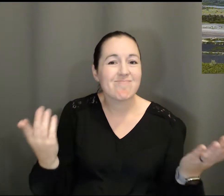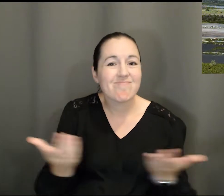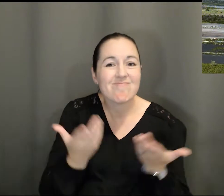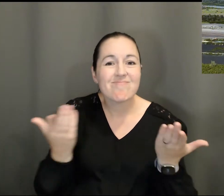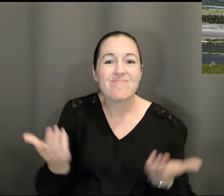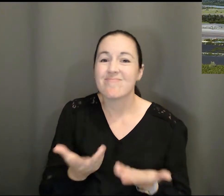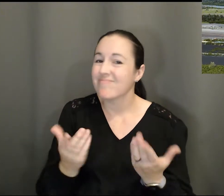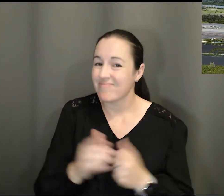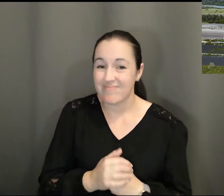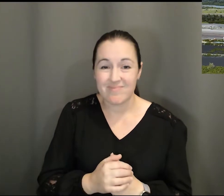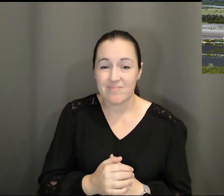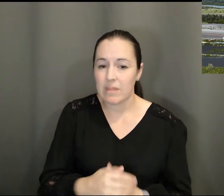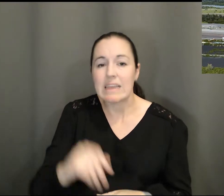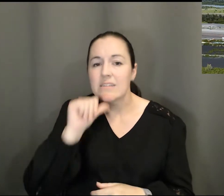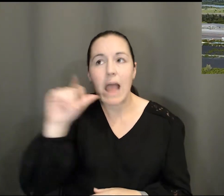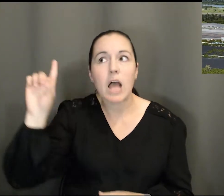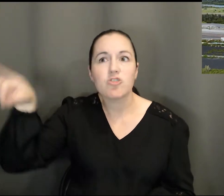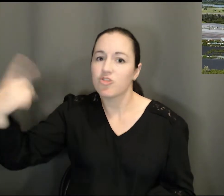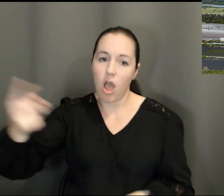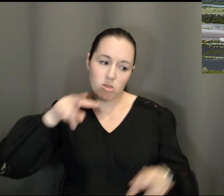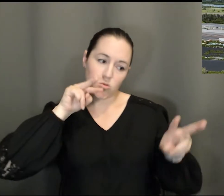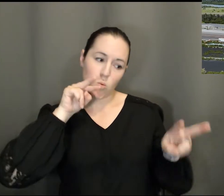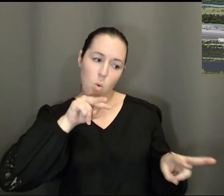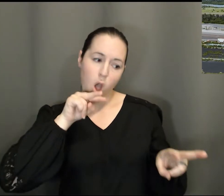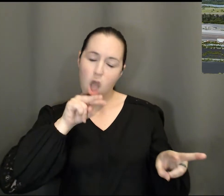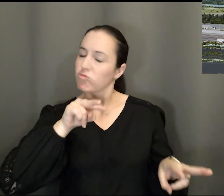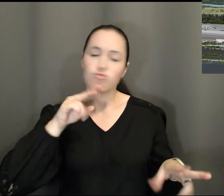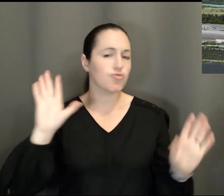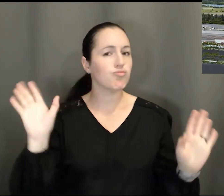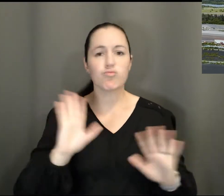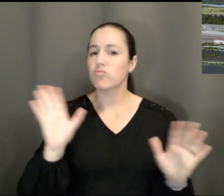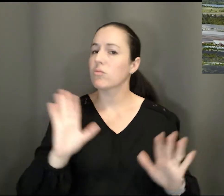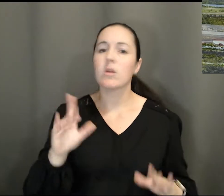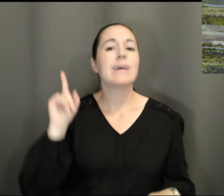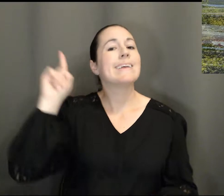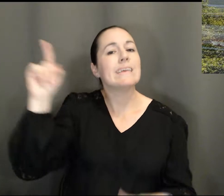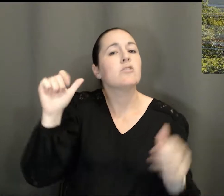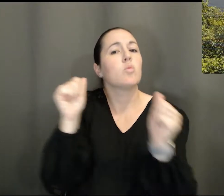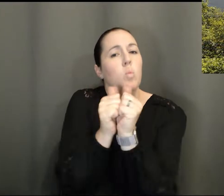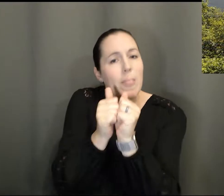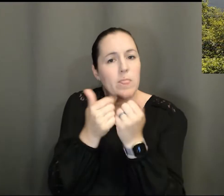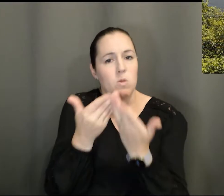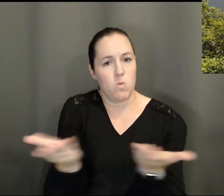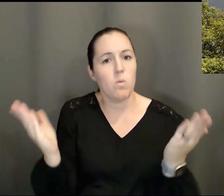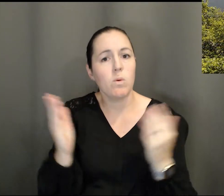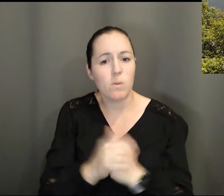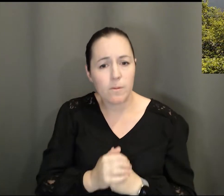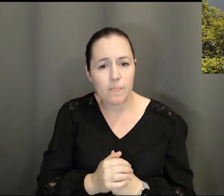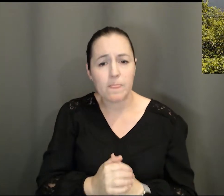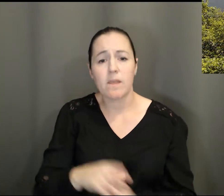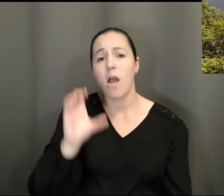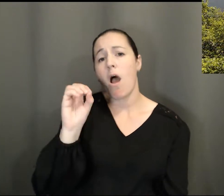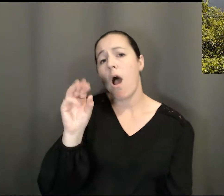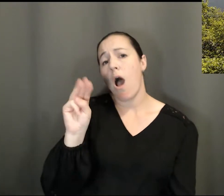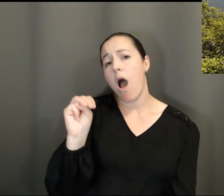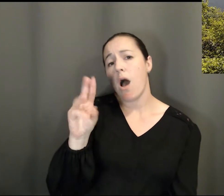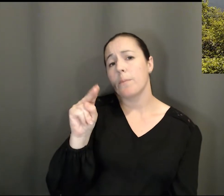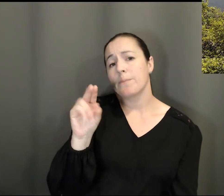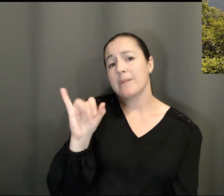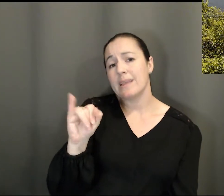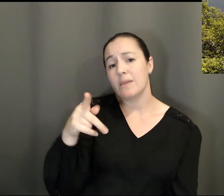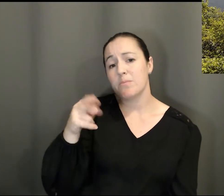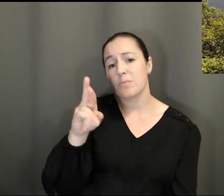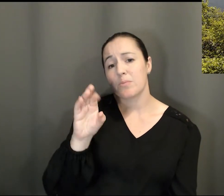God is omnipresent. Omni meaning all or always. always, always, always